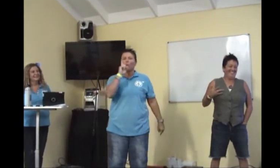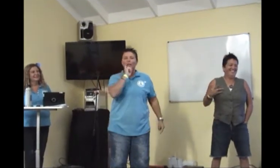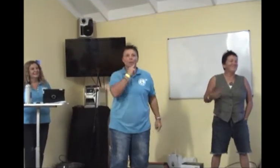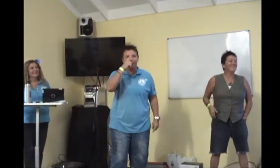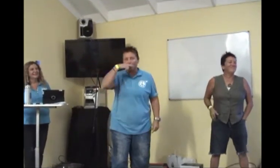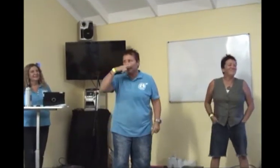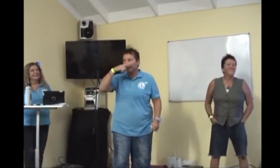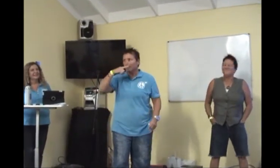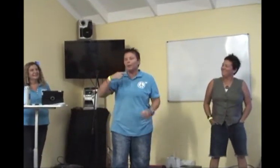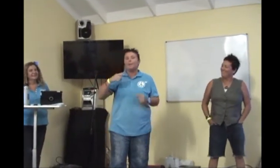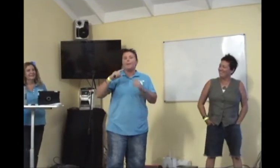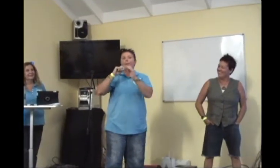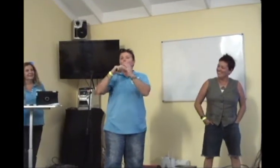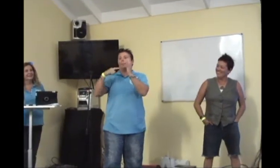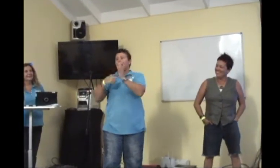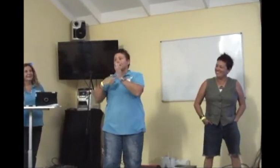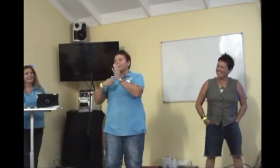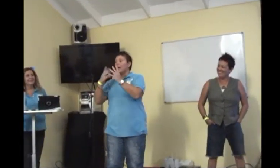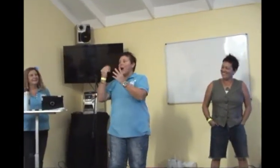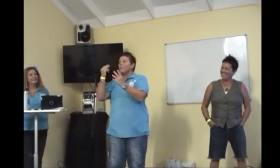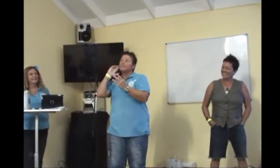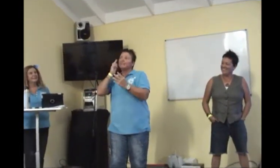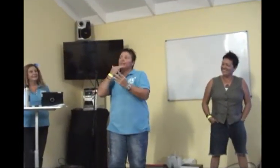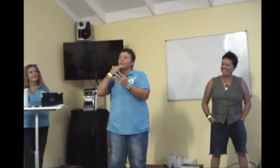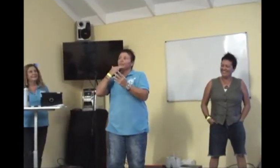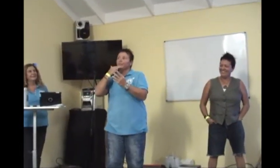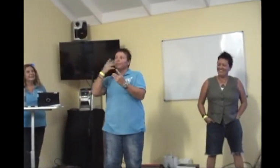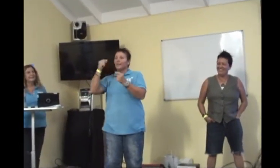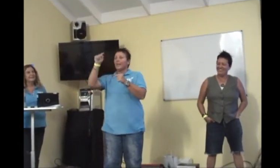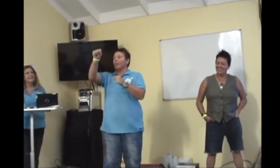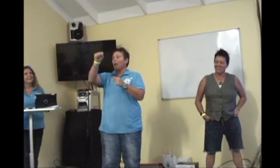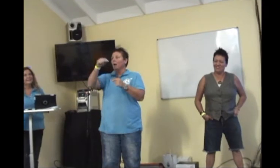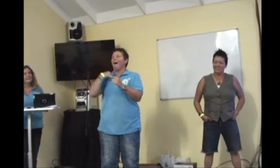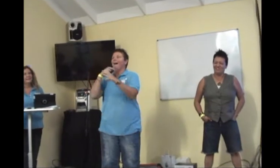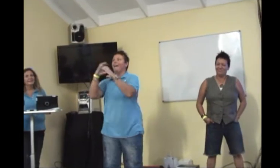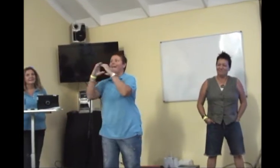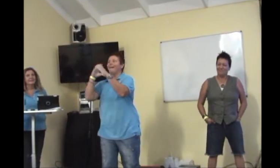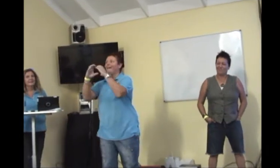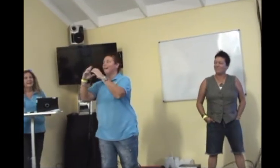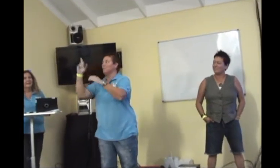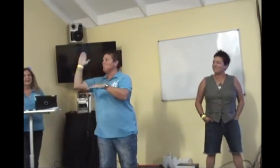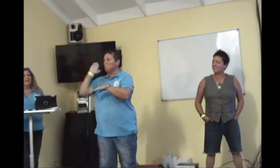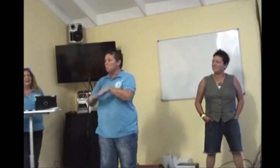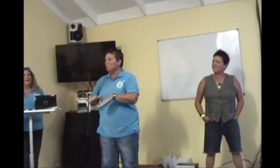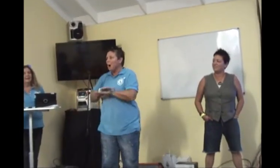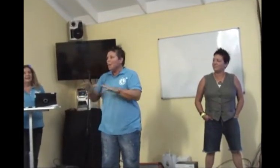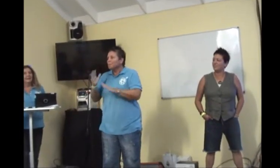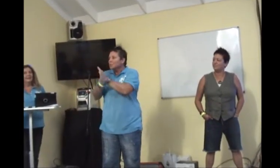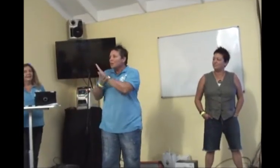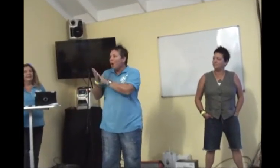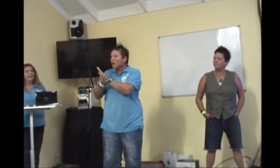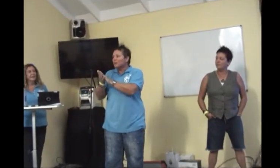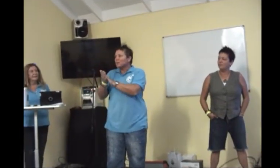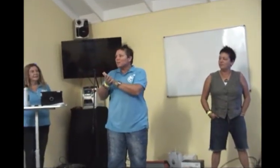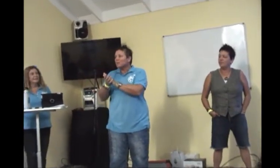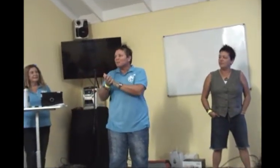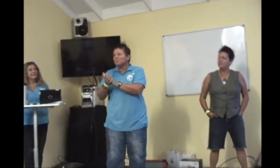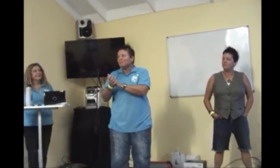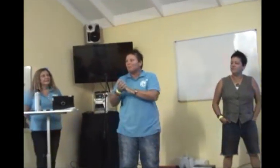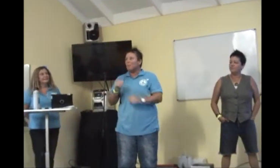hard. The communication with the hearing people was very hard. So there was some deaf that were there that I could talk to, and then they used to smack my hands and say